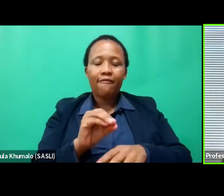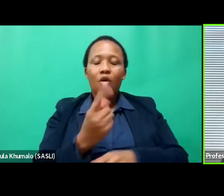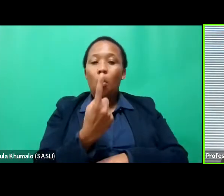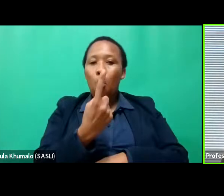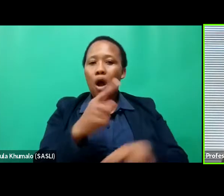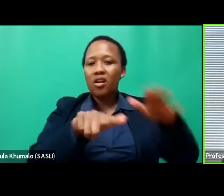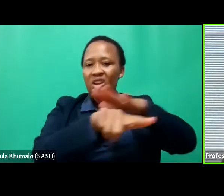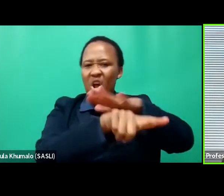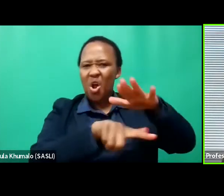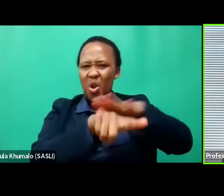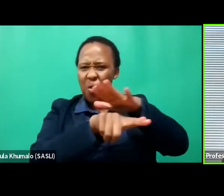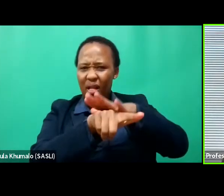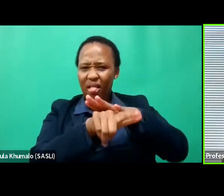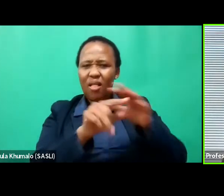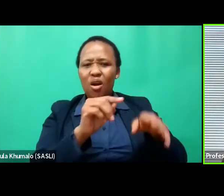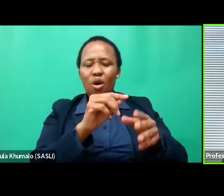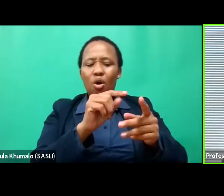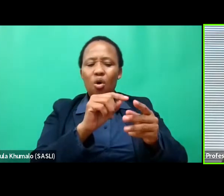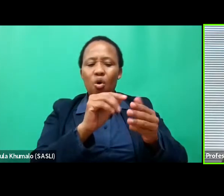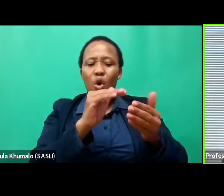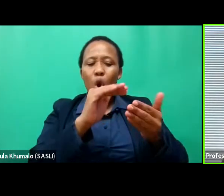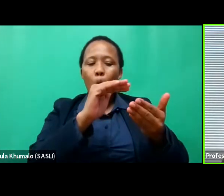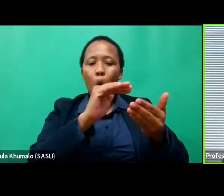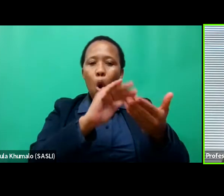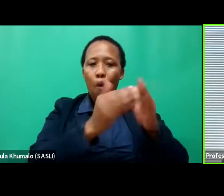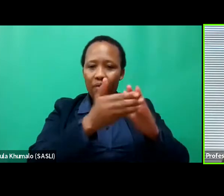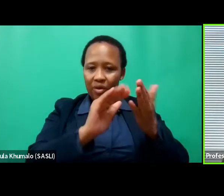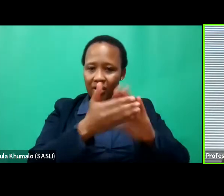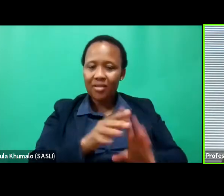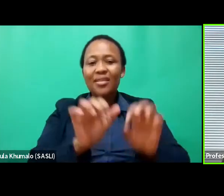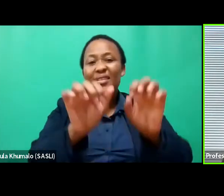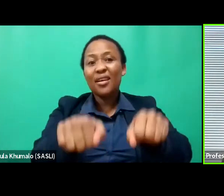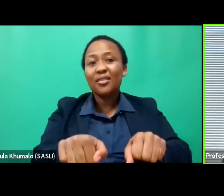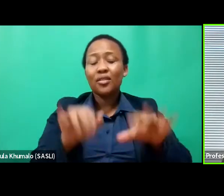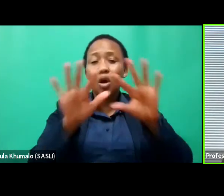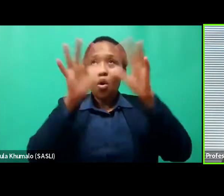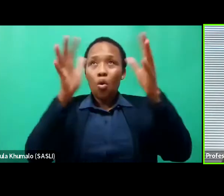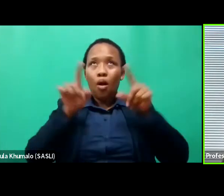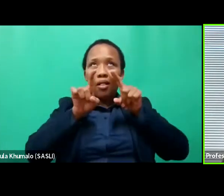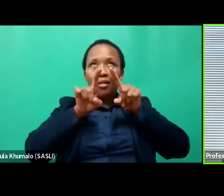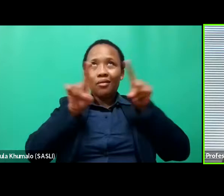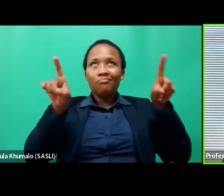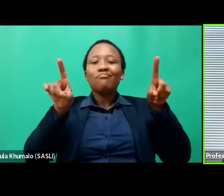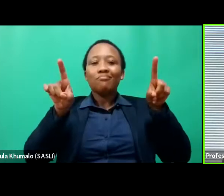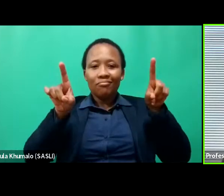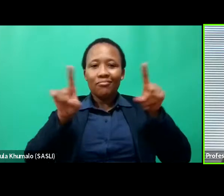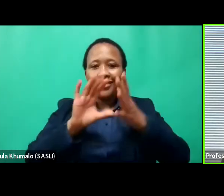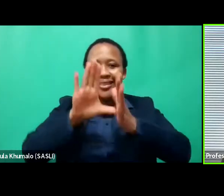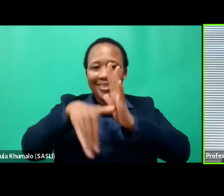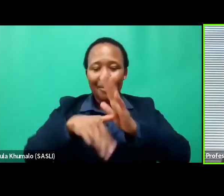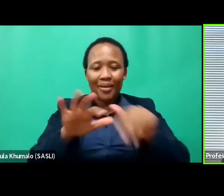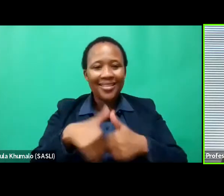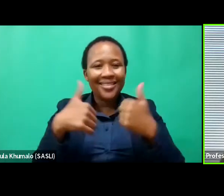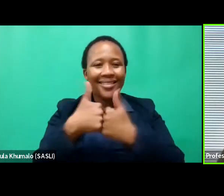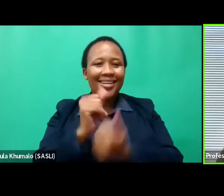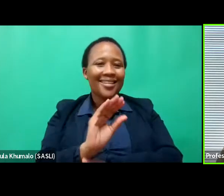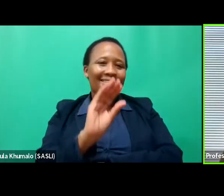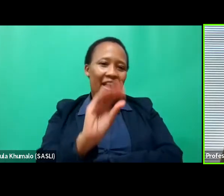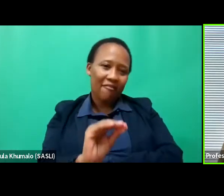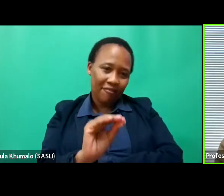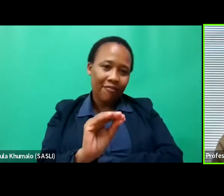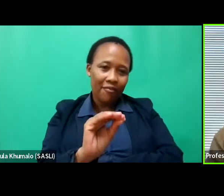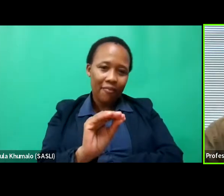Because there's a disability challenge across the world. There's a challenge with disability across the world. And so